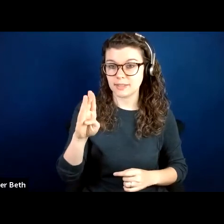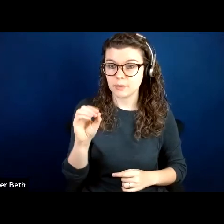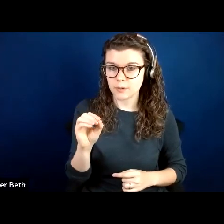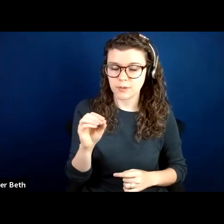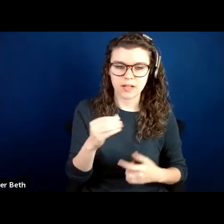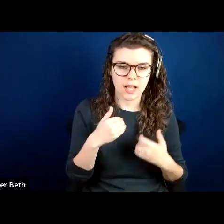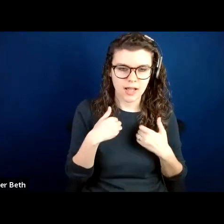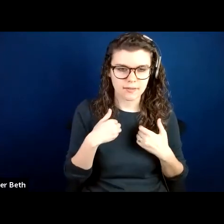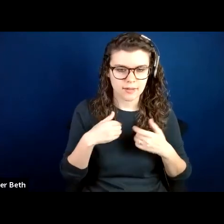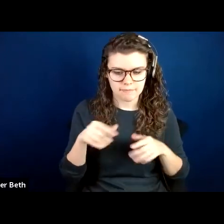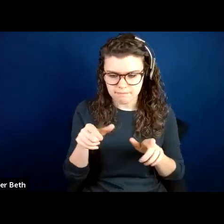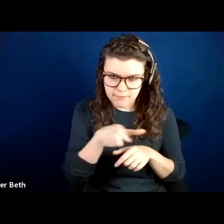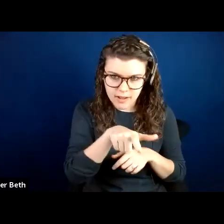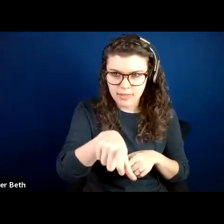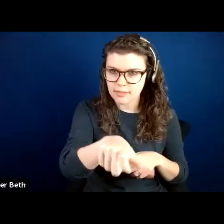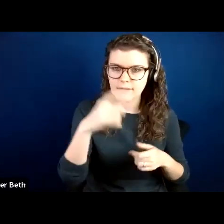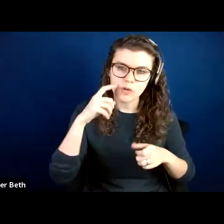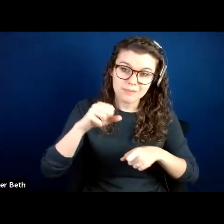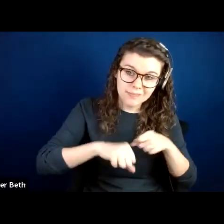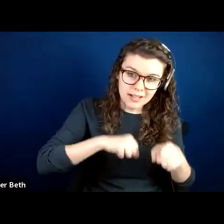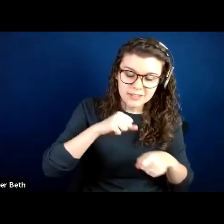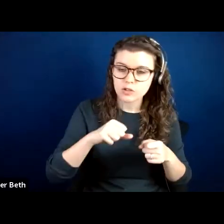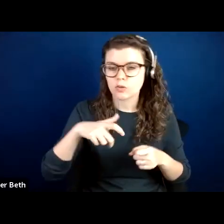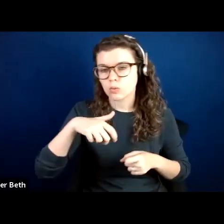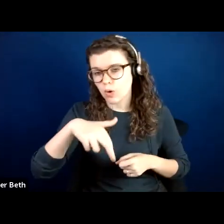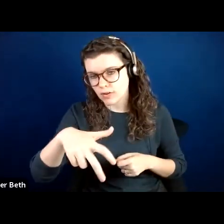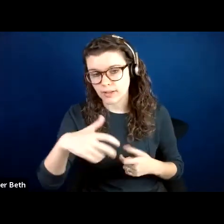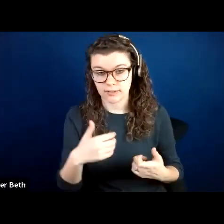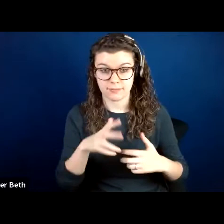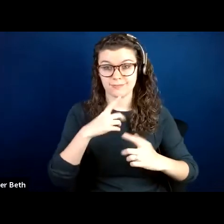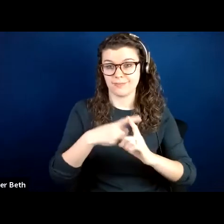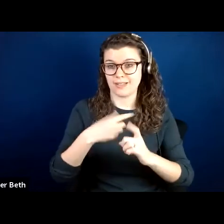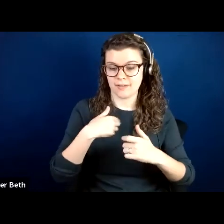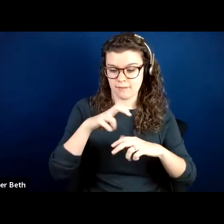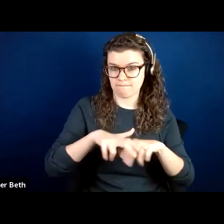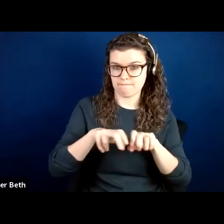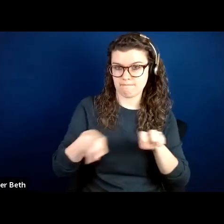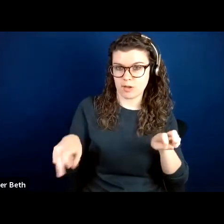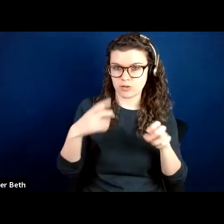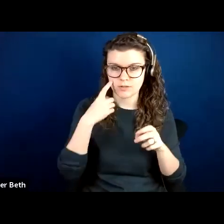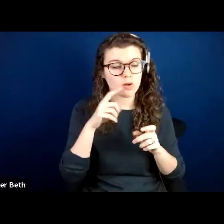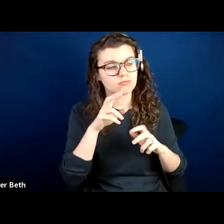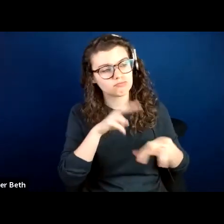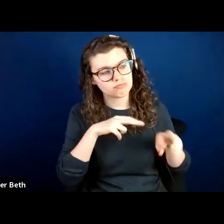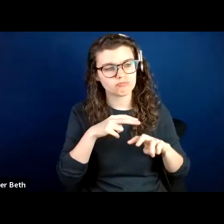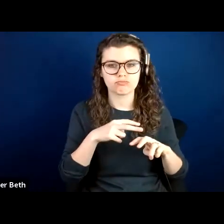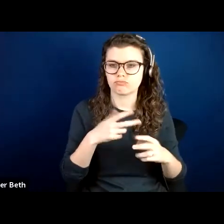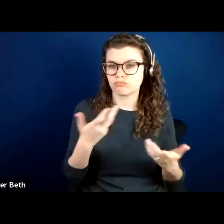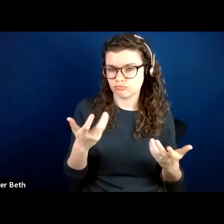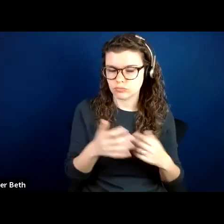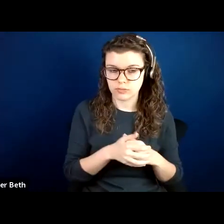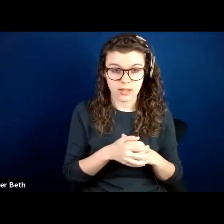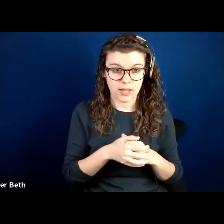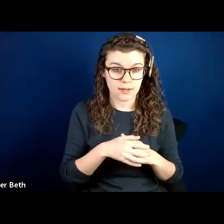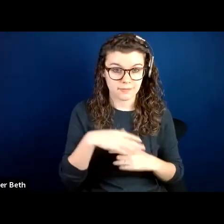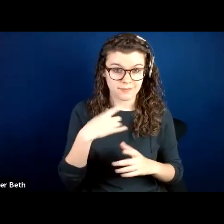and benches with a viewing and parking area. And the photo shows this park, which is right along